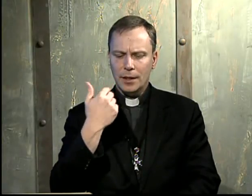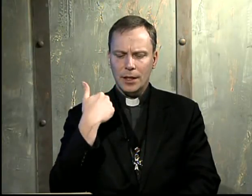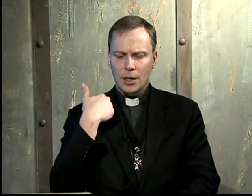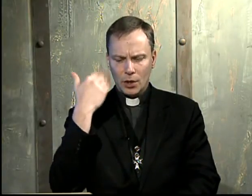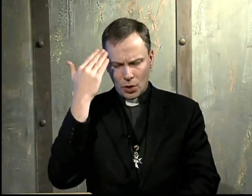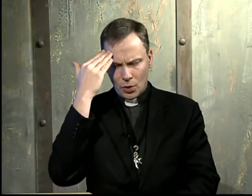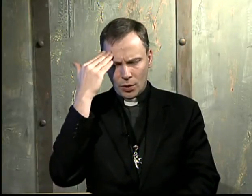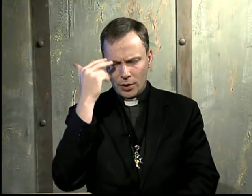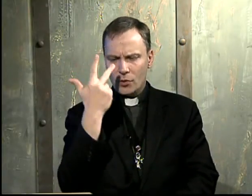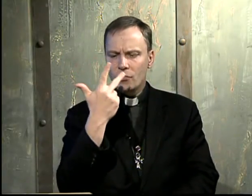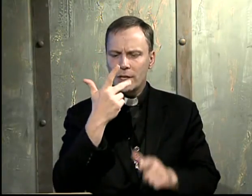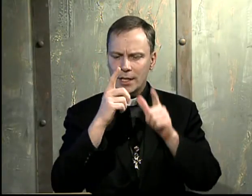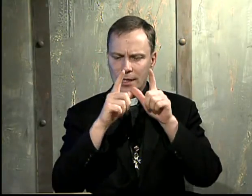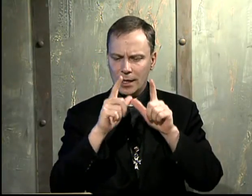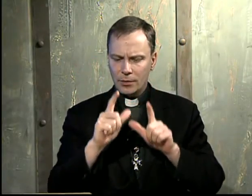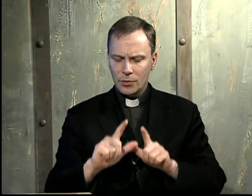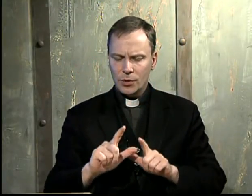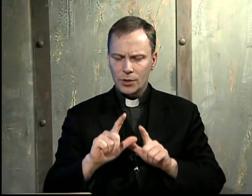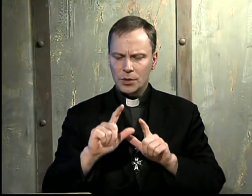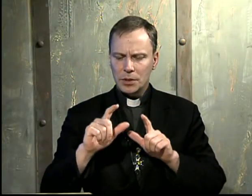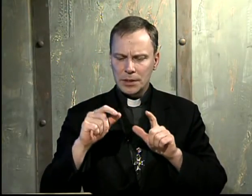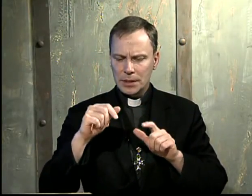interpreters working with us.